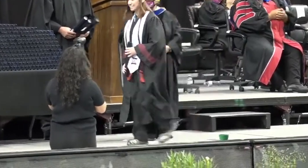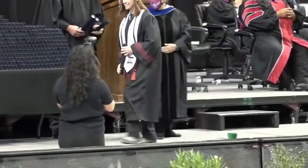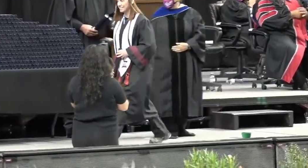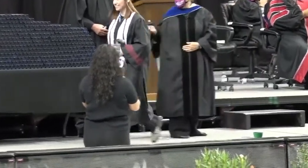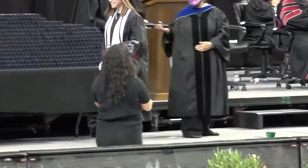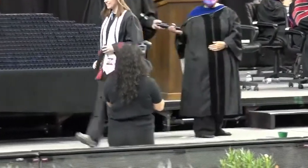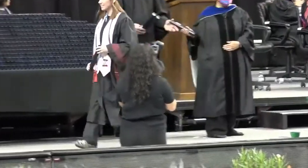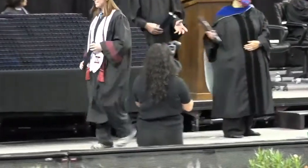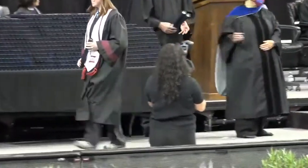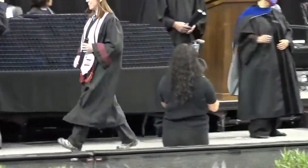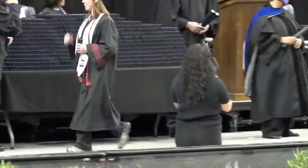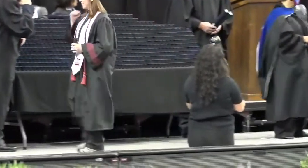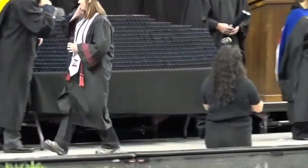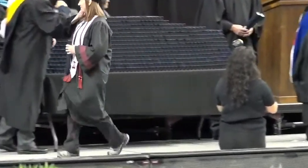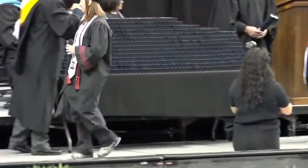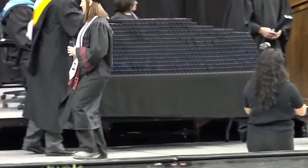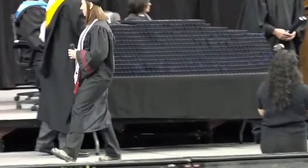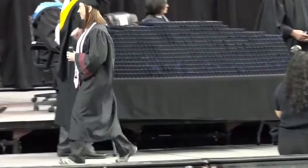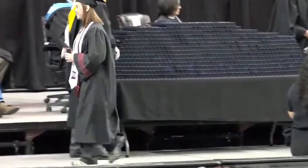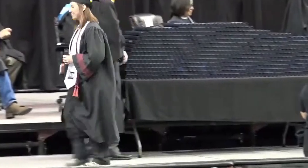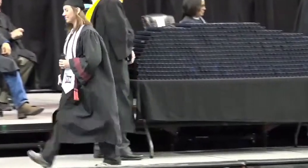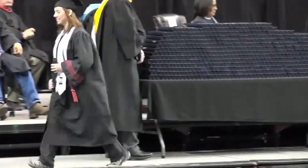Architectural Technology.